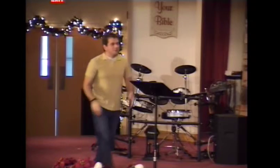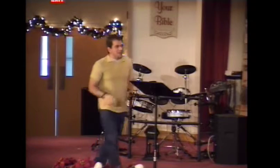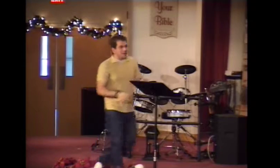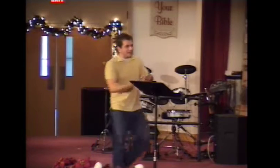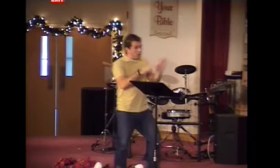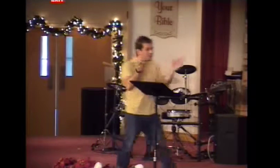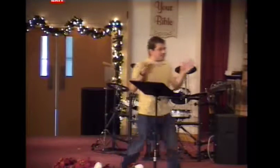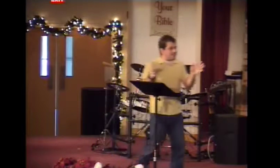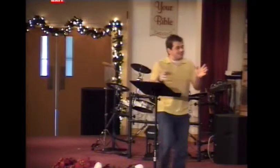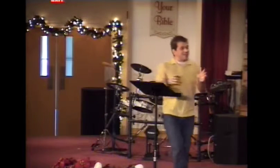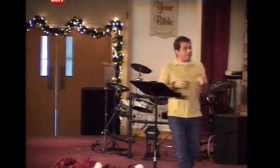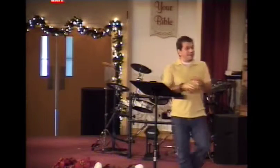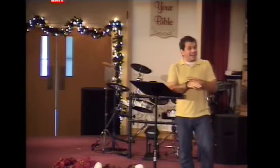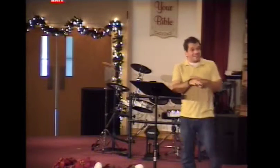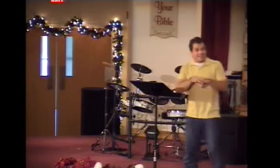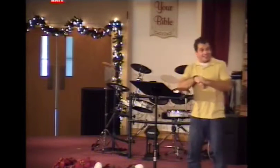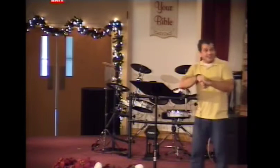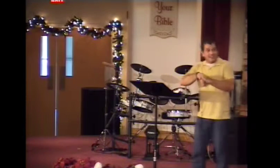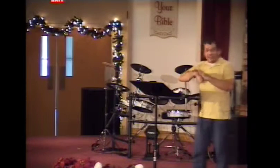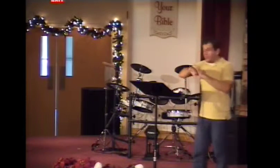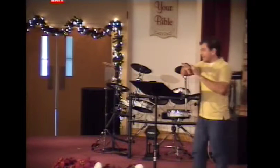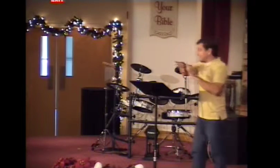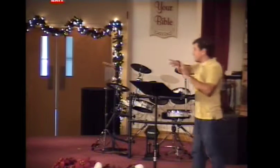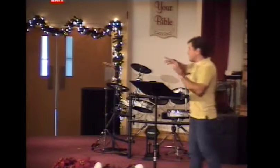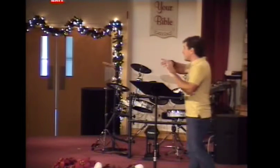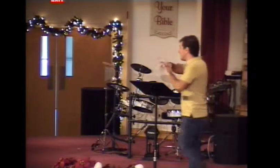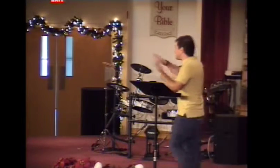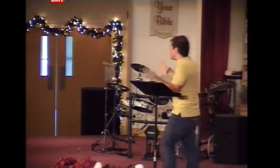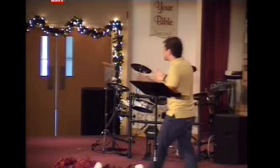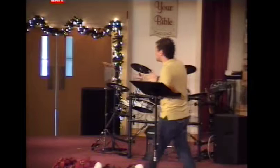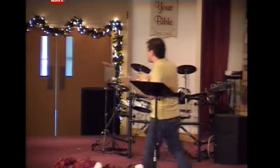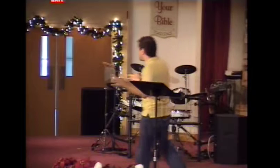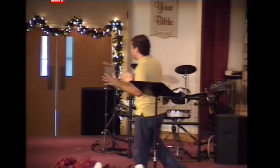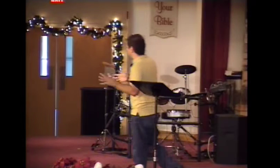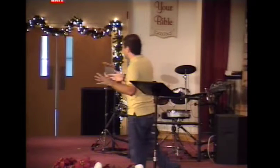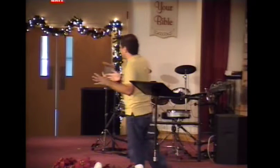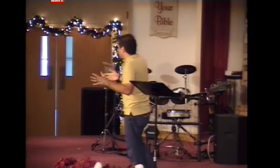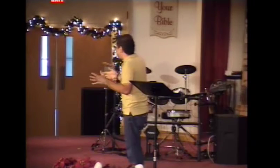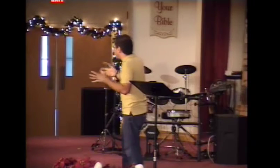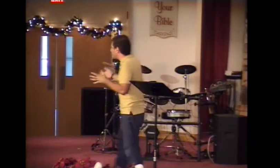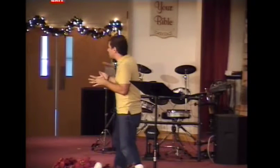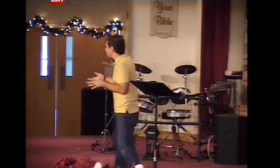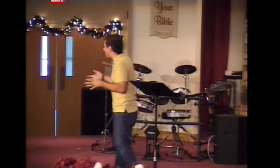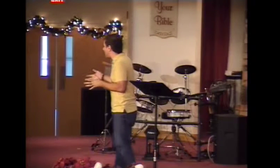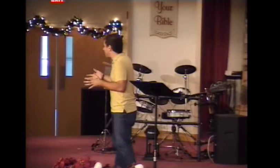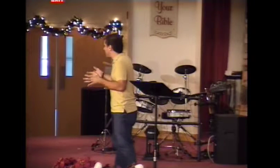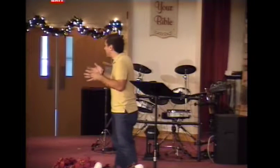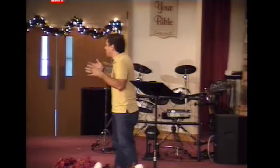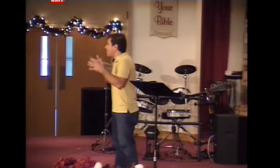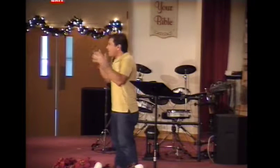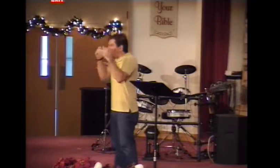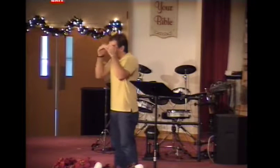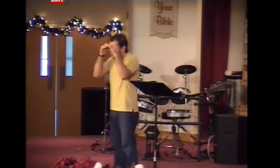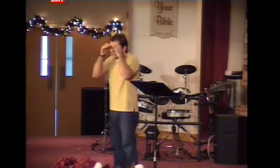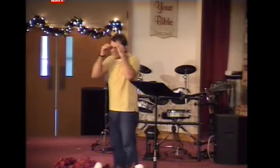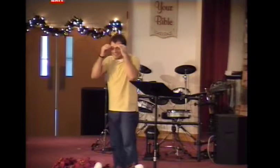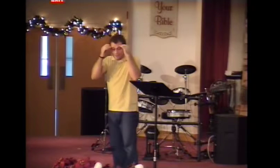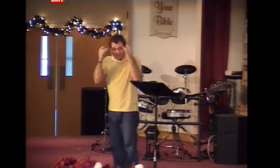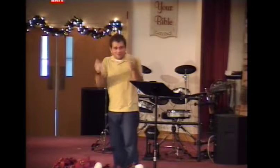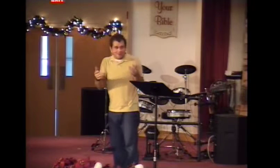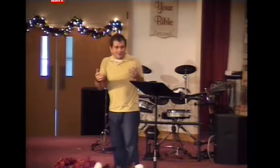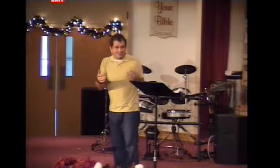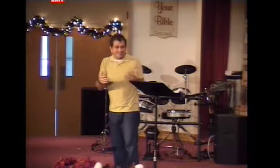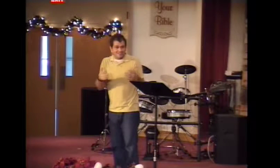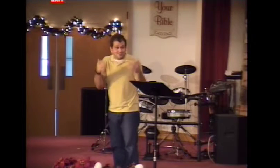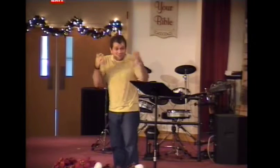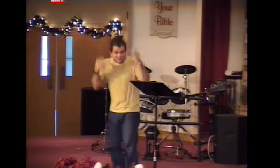And, like, all this stuff is happening, and then, like, everything was fine. We heard him cry, and we're like, oh, man, that's our